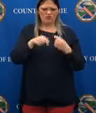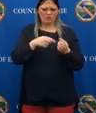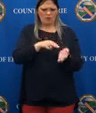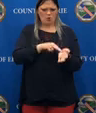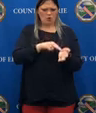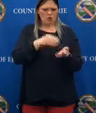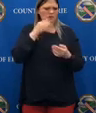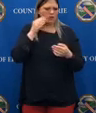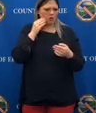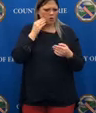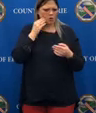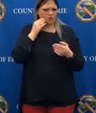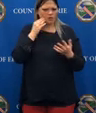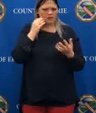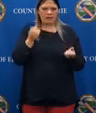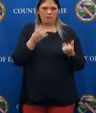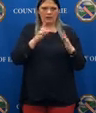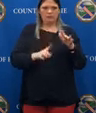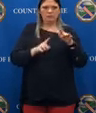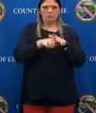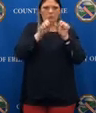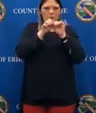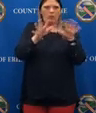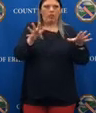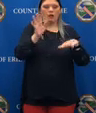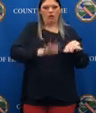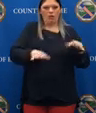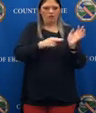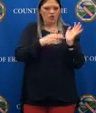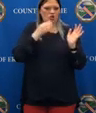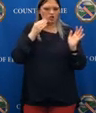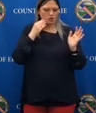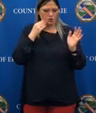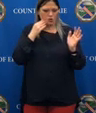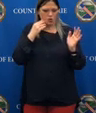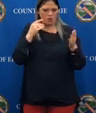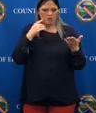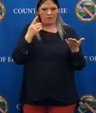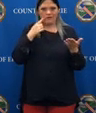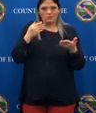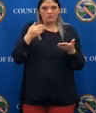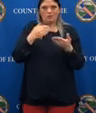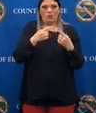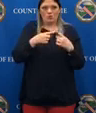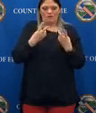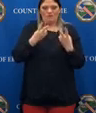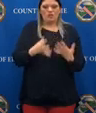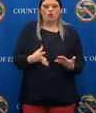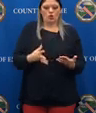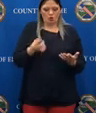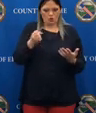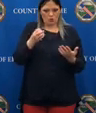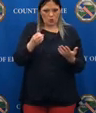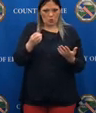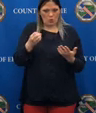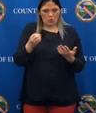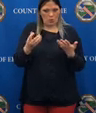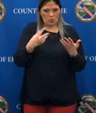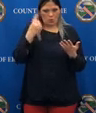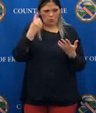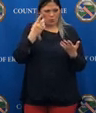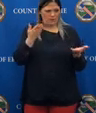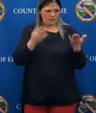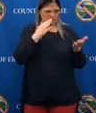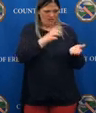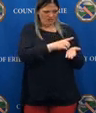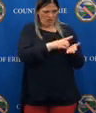number of breakouts at nursing homes across Erie County. Of course, they've been closed to visitors for some time now. So wondering, perhaps Dr.